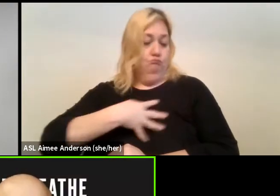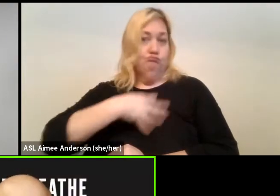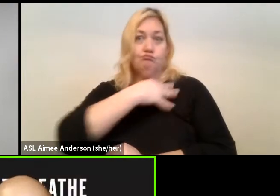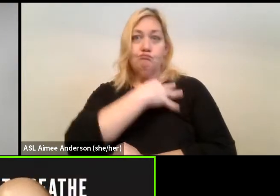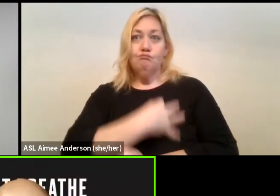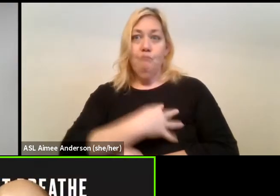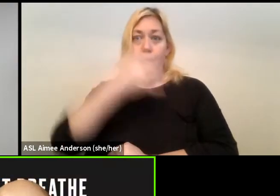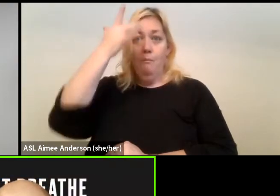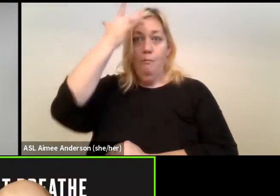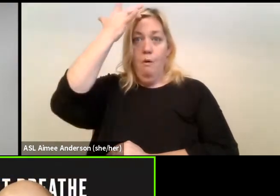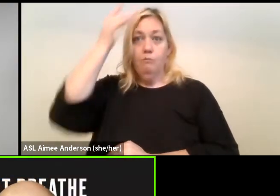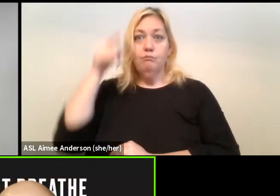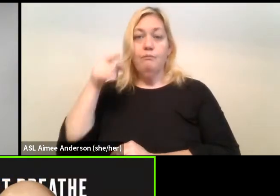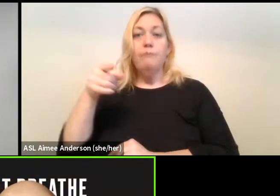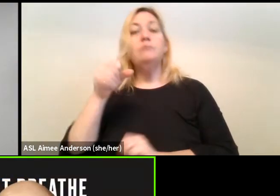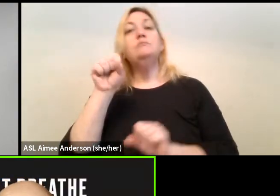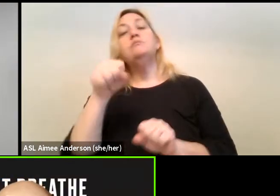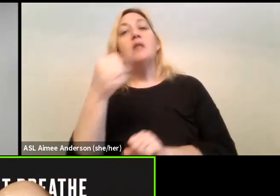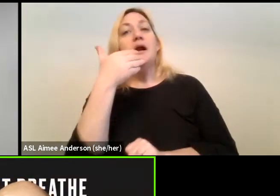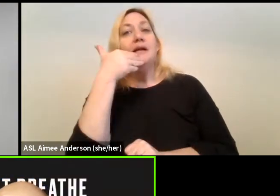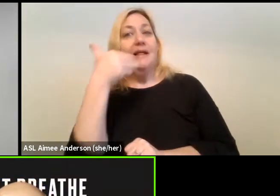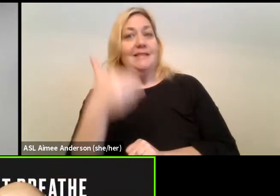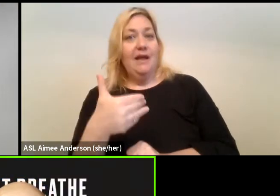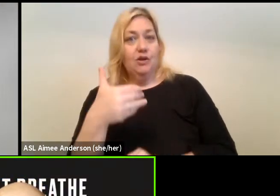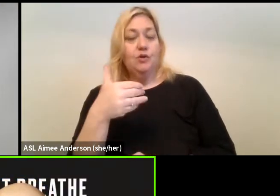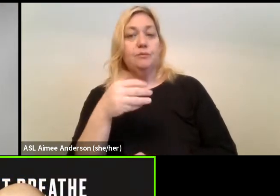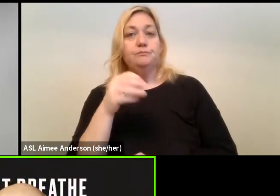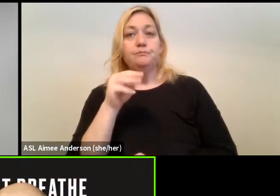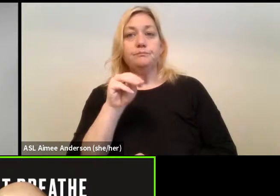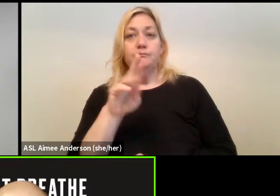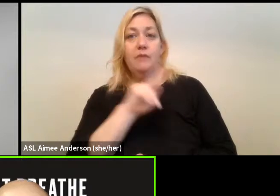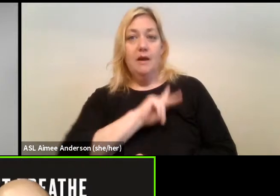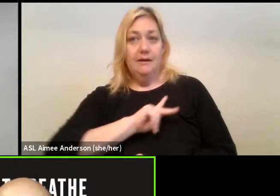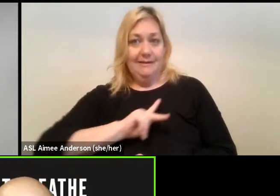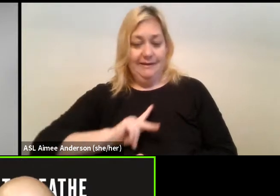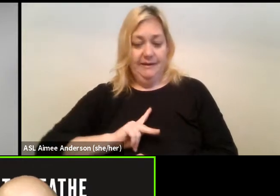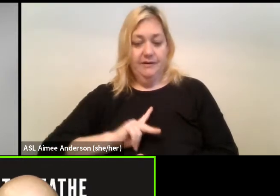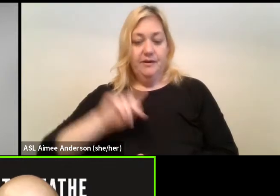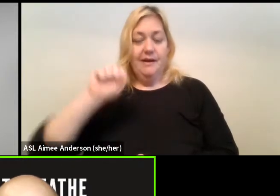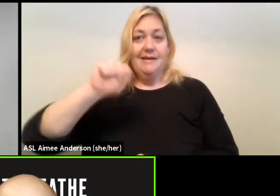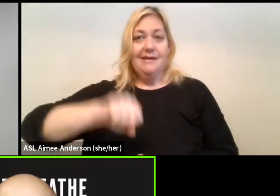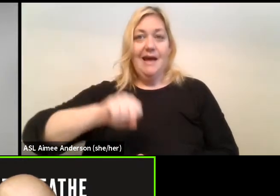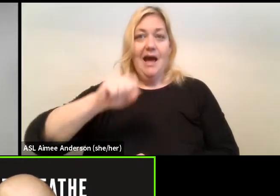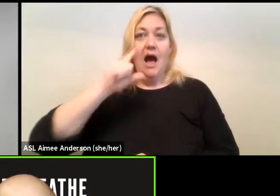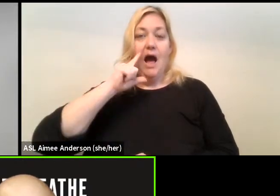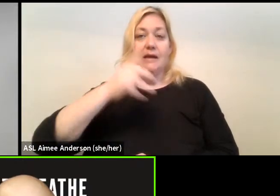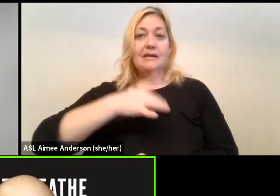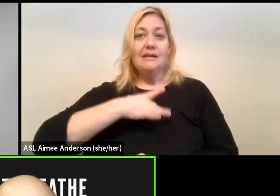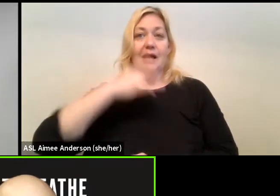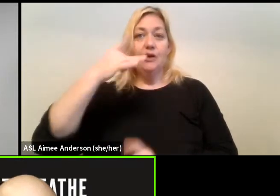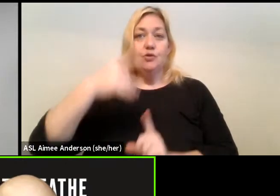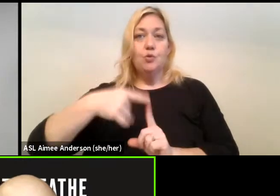Thank you, Mr. King. I rise to oppose